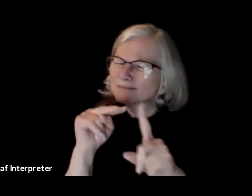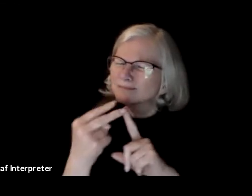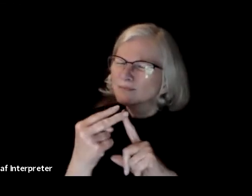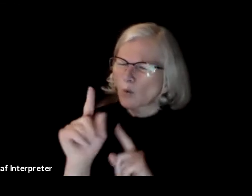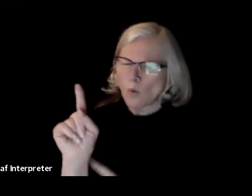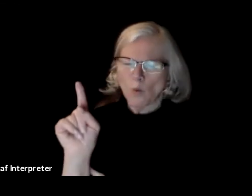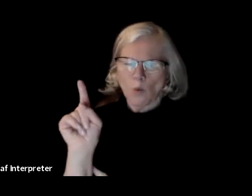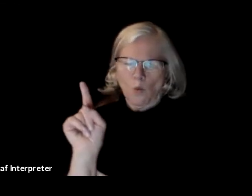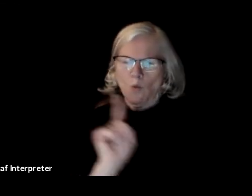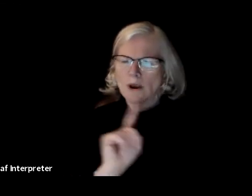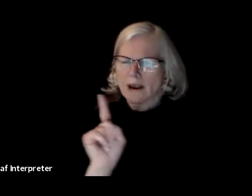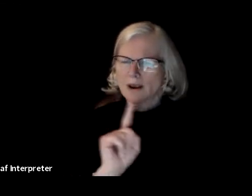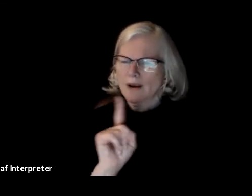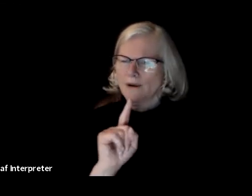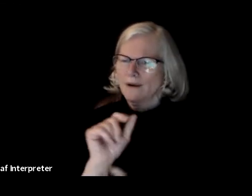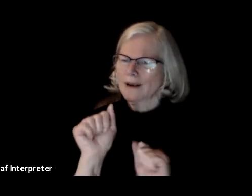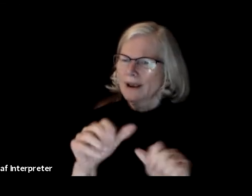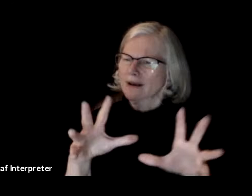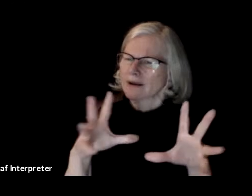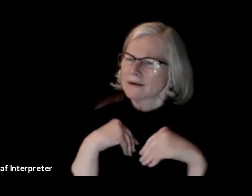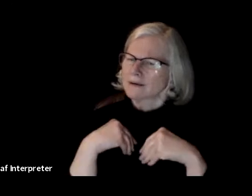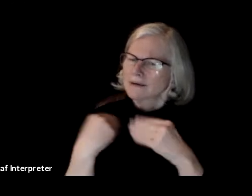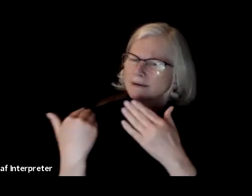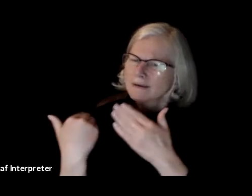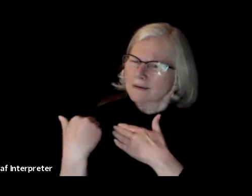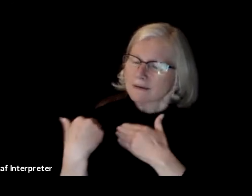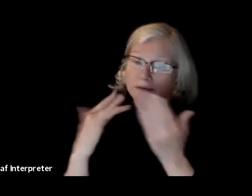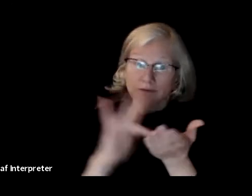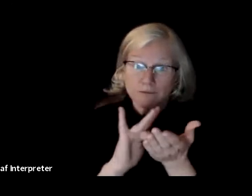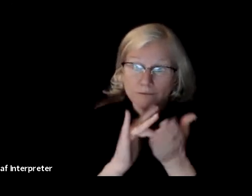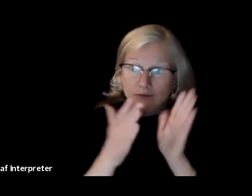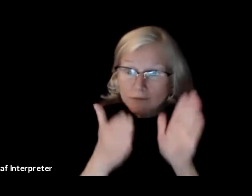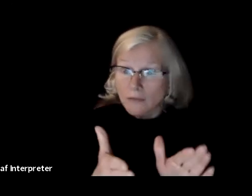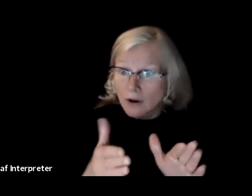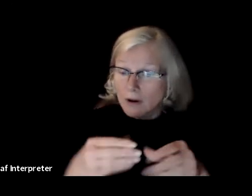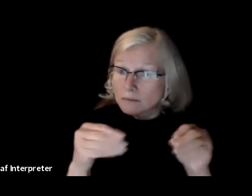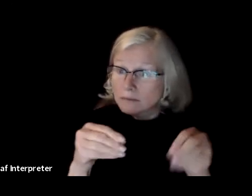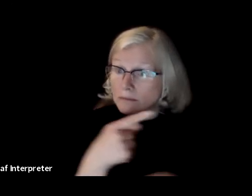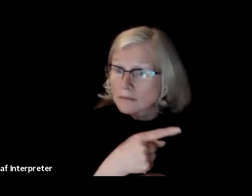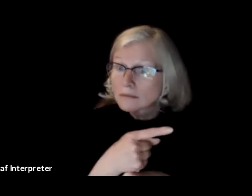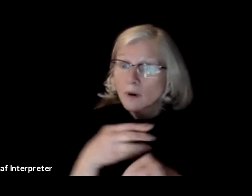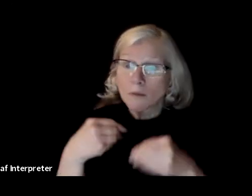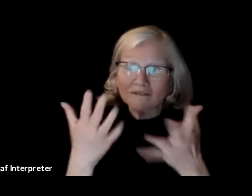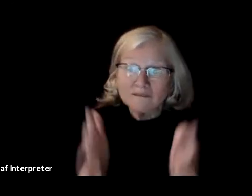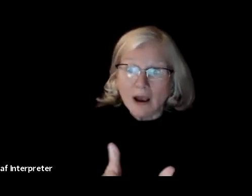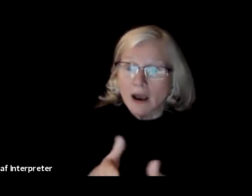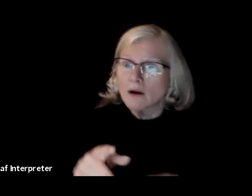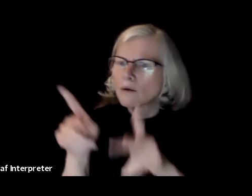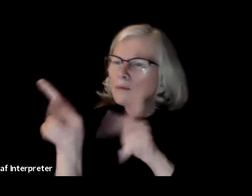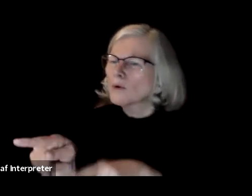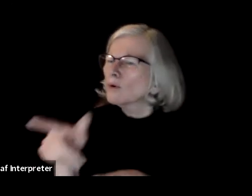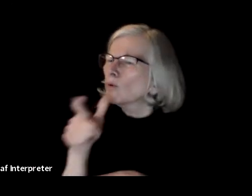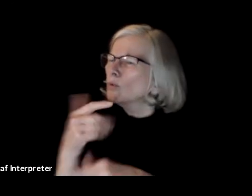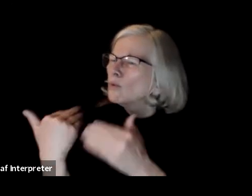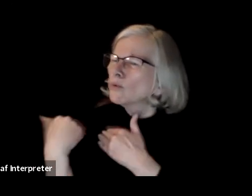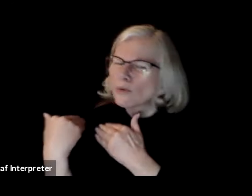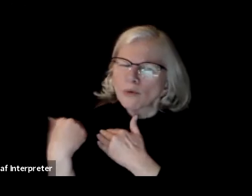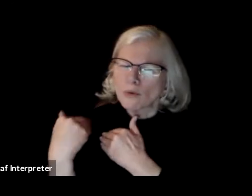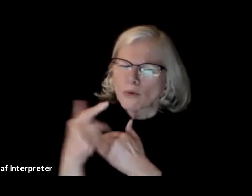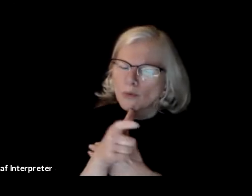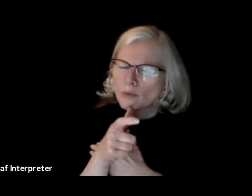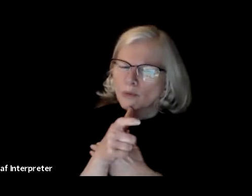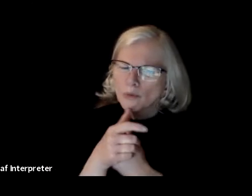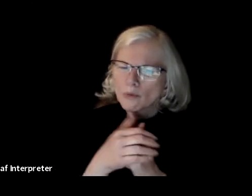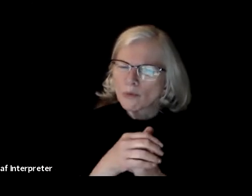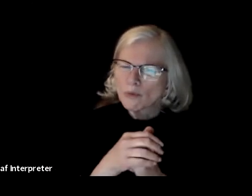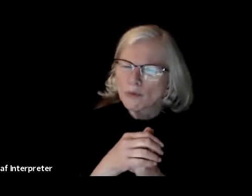should pharmacies and should providers be policing this a little bit more to really target the right people at the right time for vaccines?